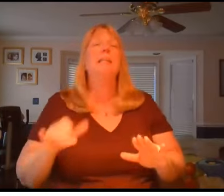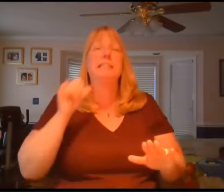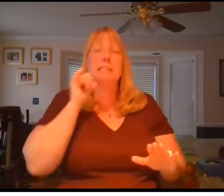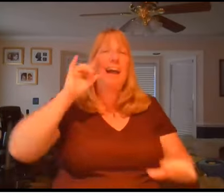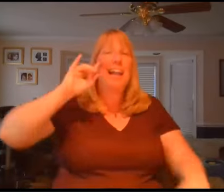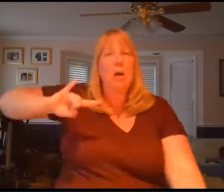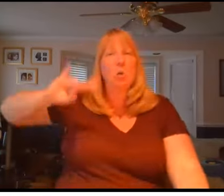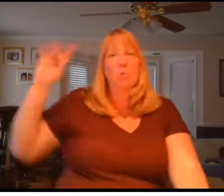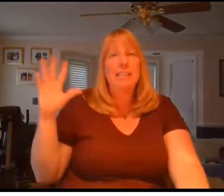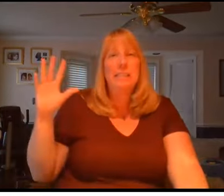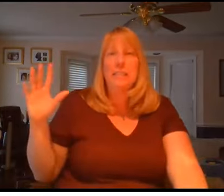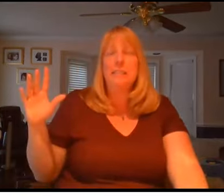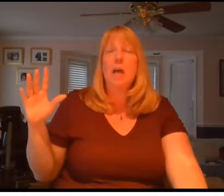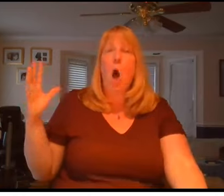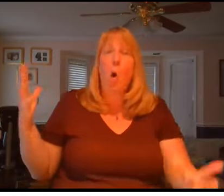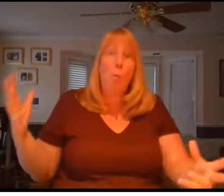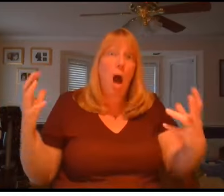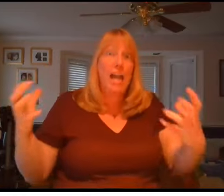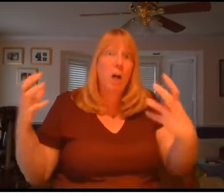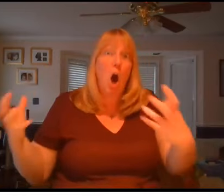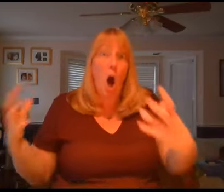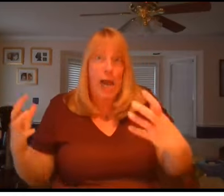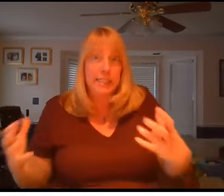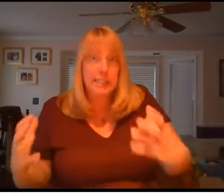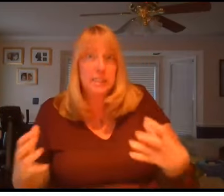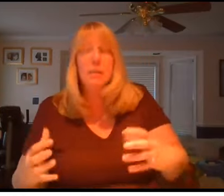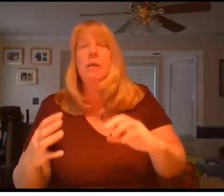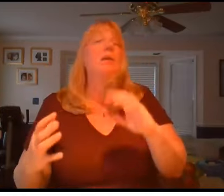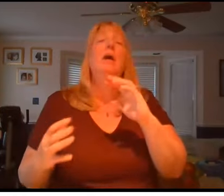it's not great, but it wasn't awful.